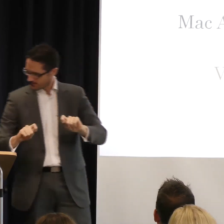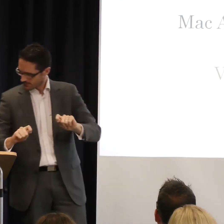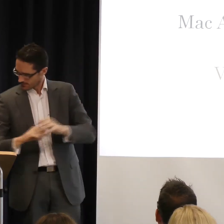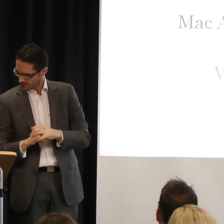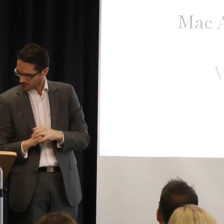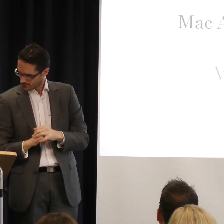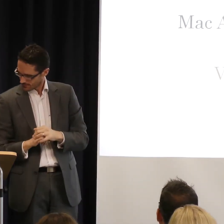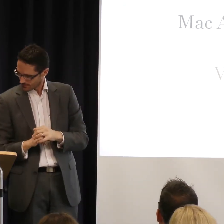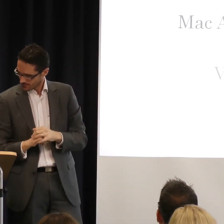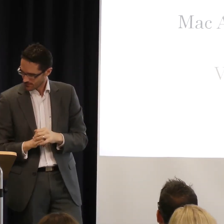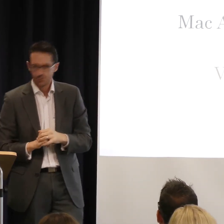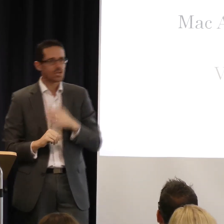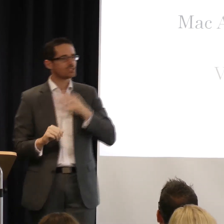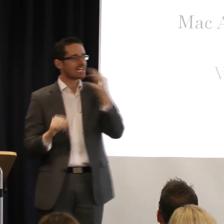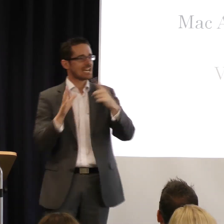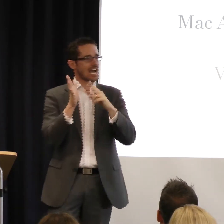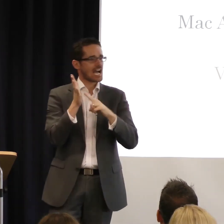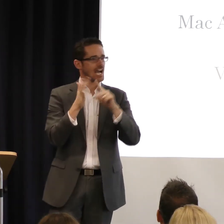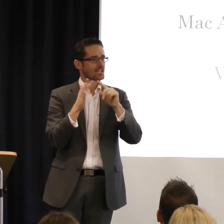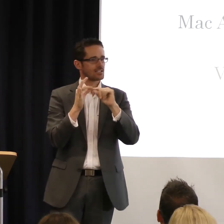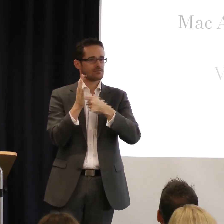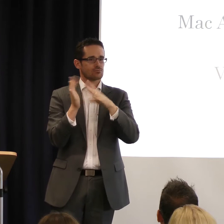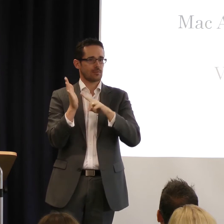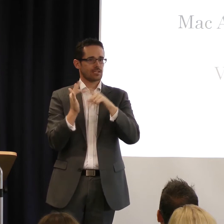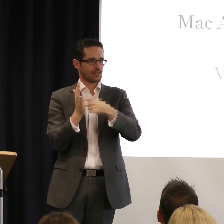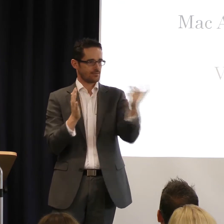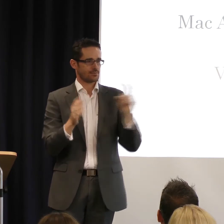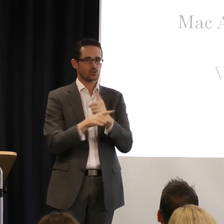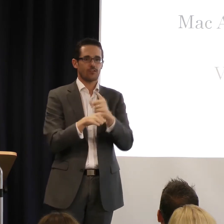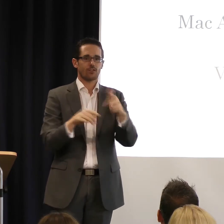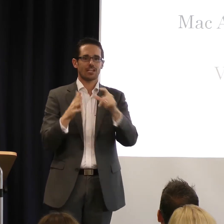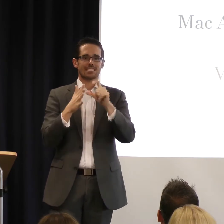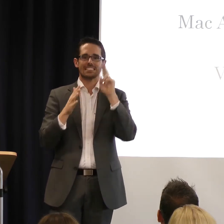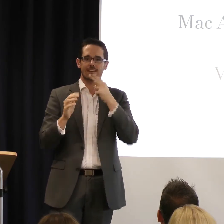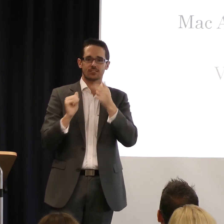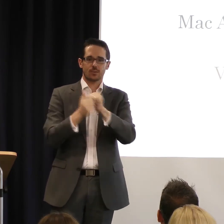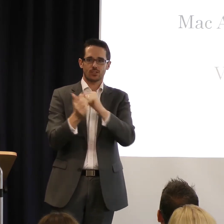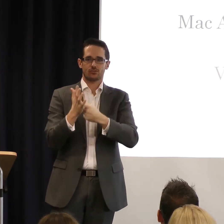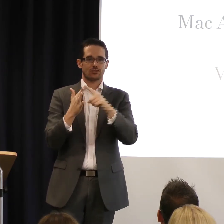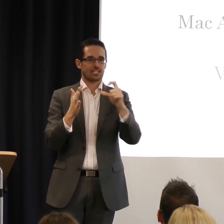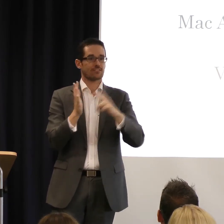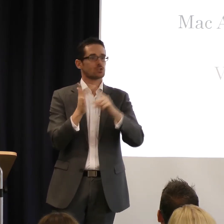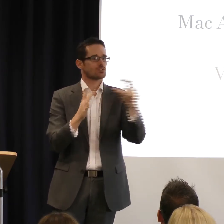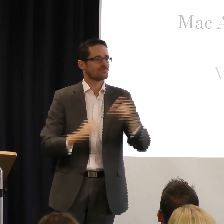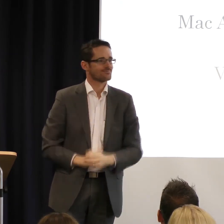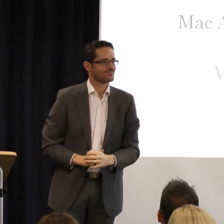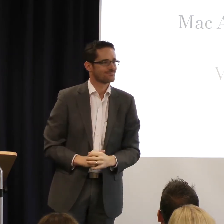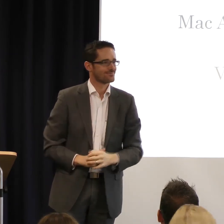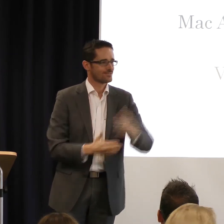this floor, but this building and community. Thank you, Mac, for those words. I'd now like to invite Anne Bremner to present